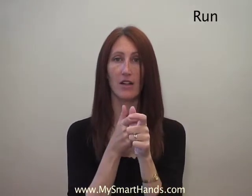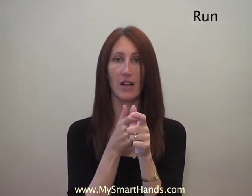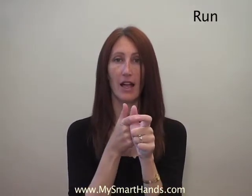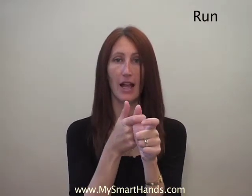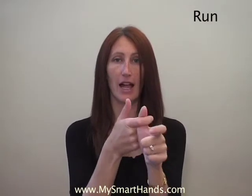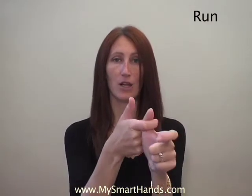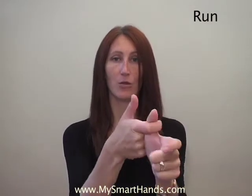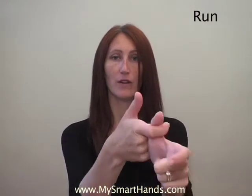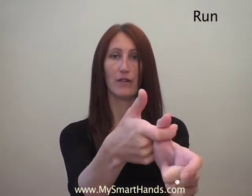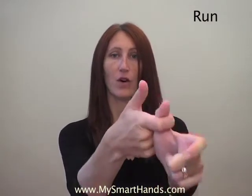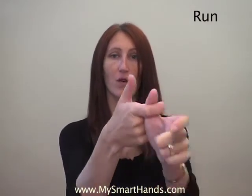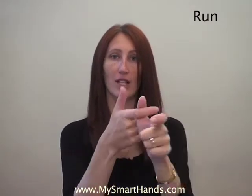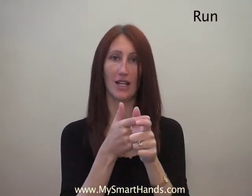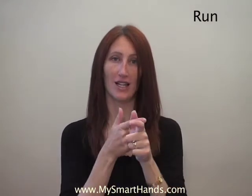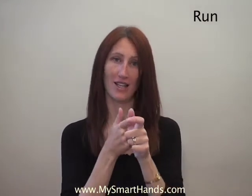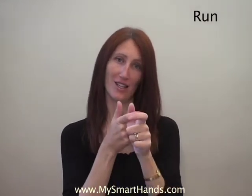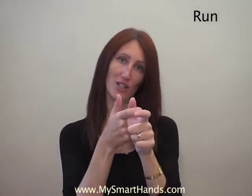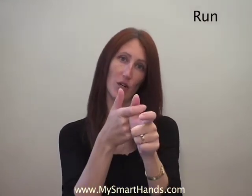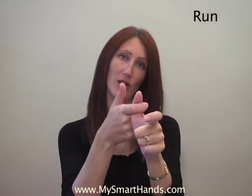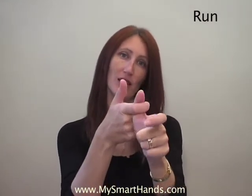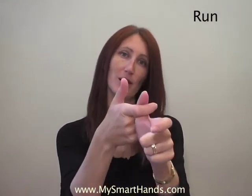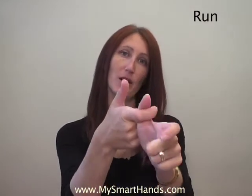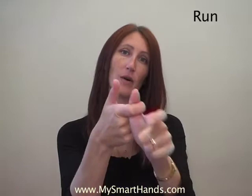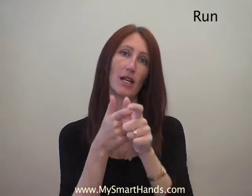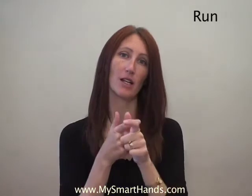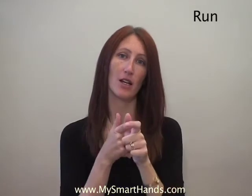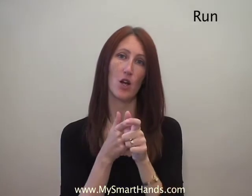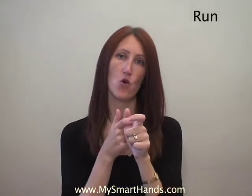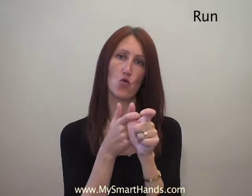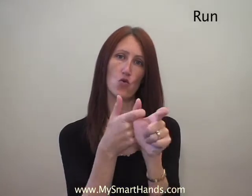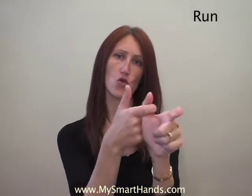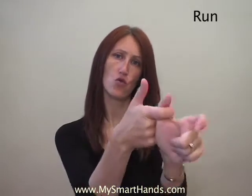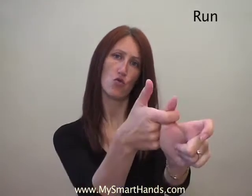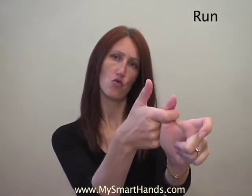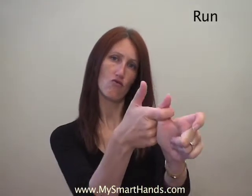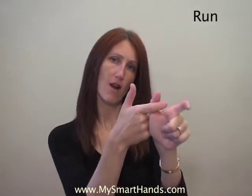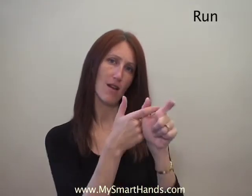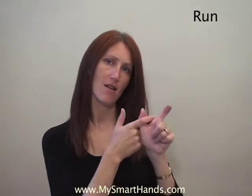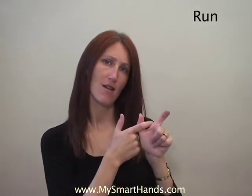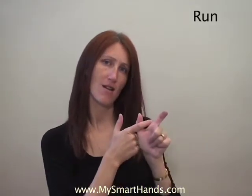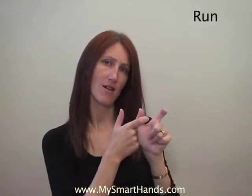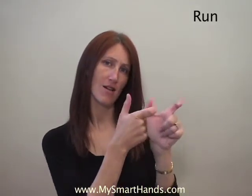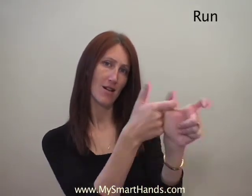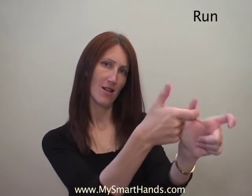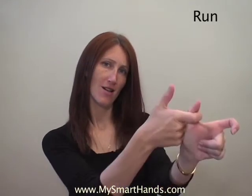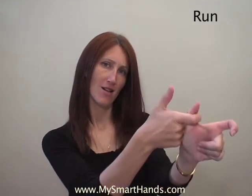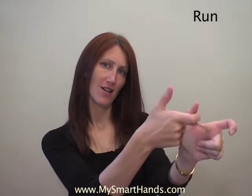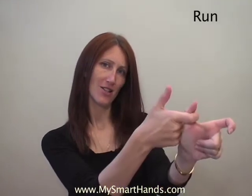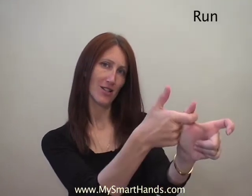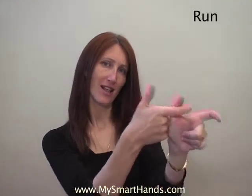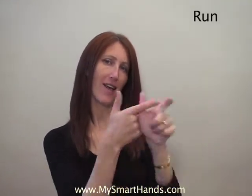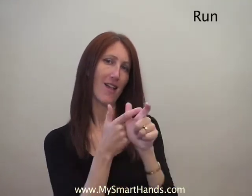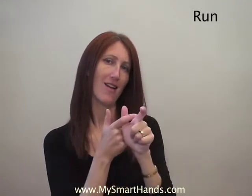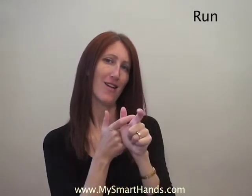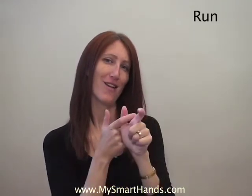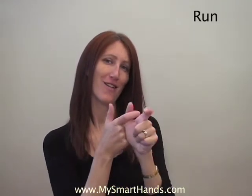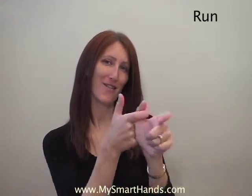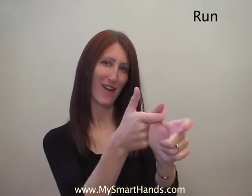and you move it forward. Showing somebody running. Run. Just like that. Run.